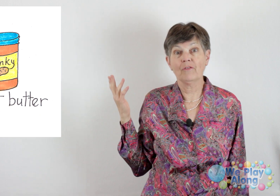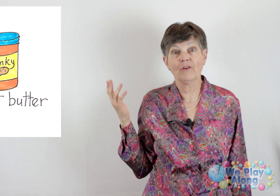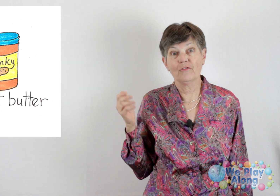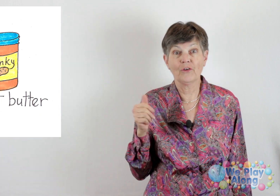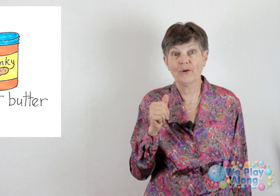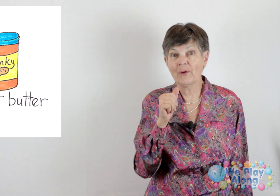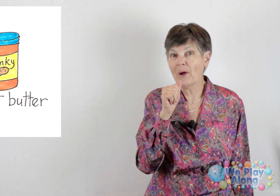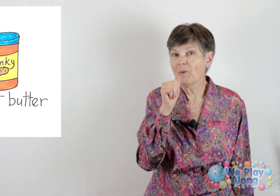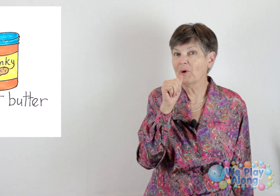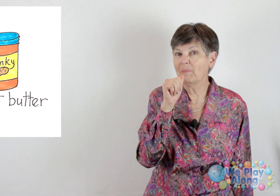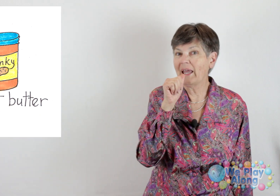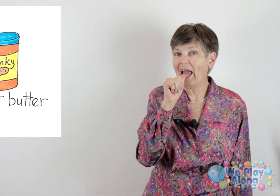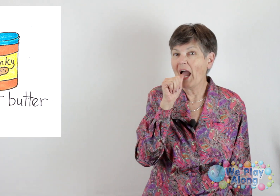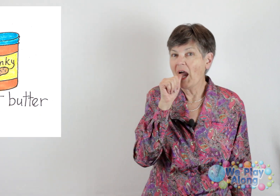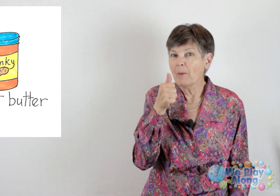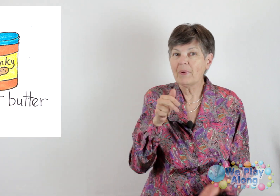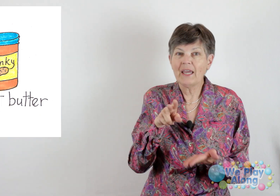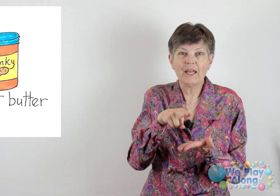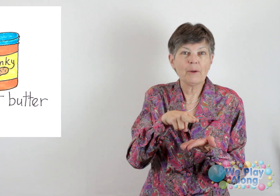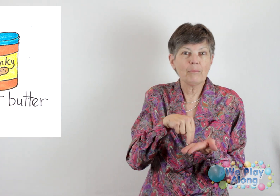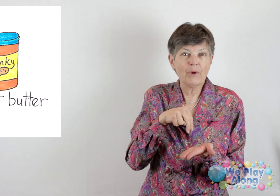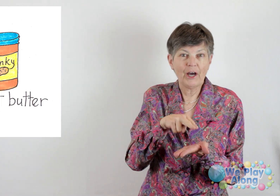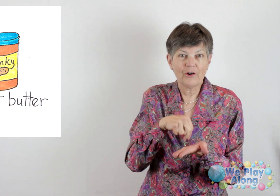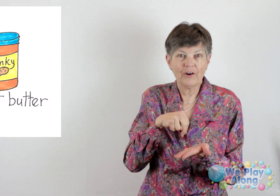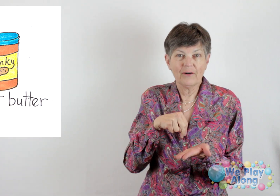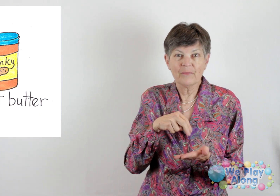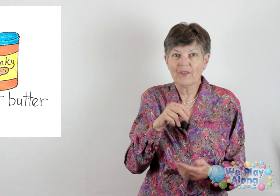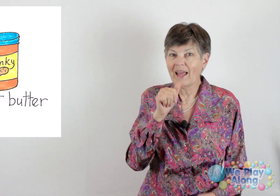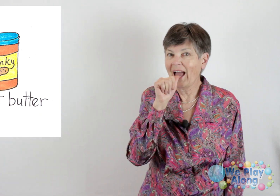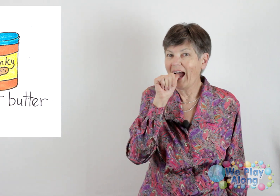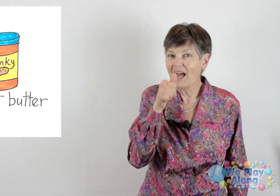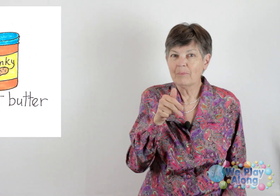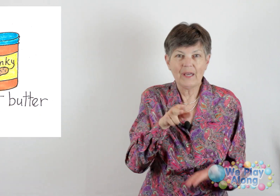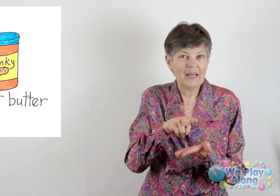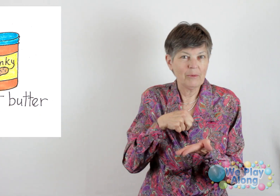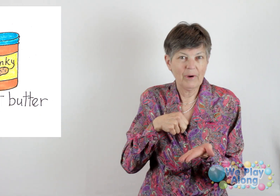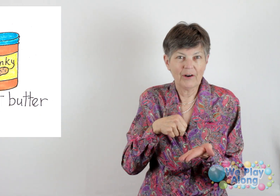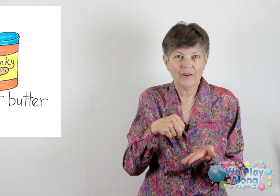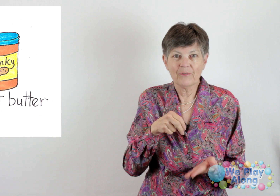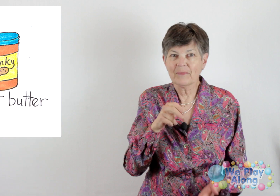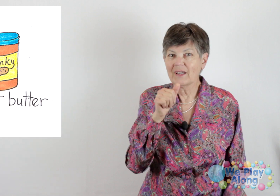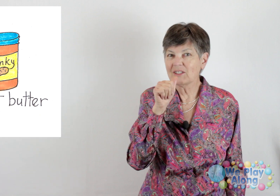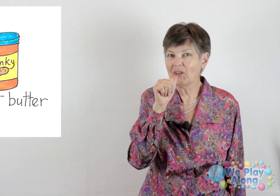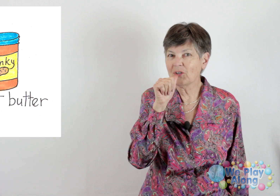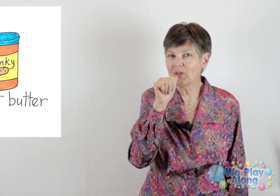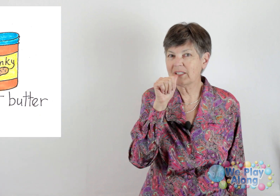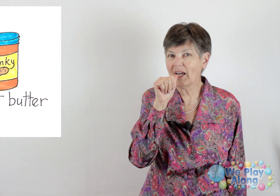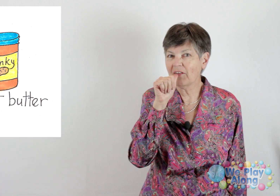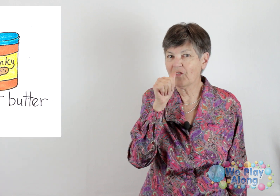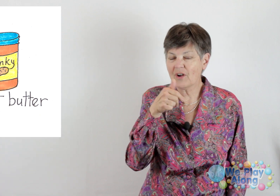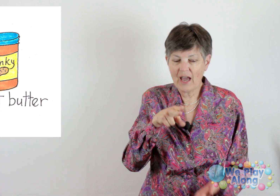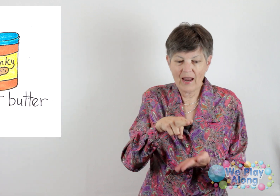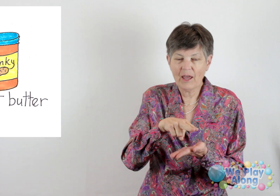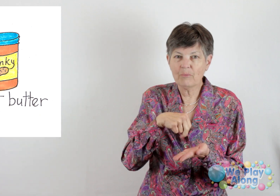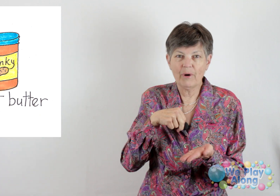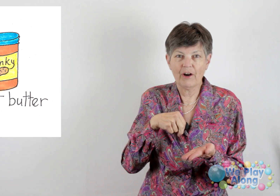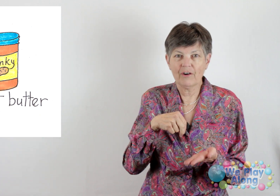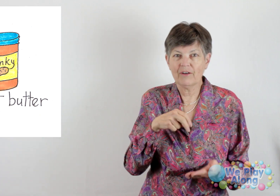favorite food would be peanut butter. Peanut butter. So you do the sign for nut and butter.